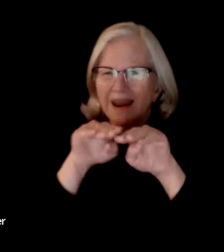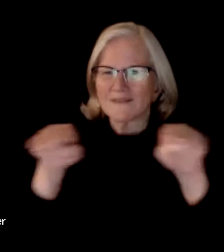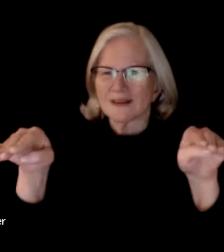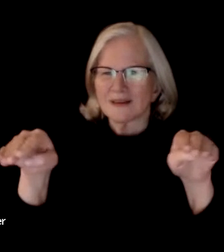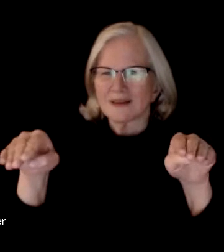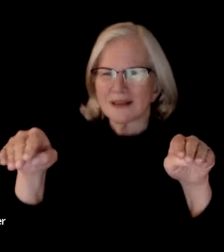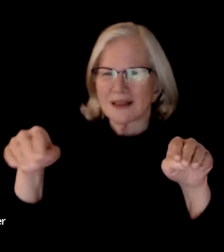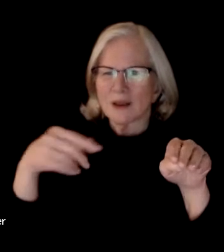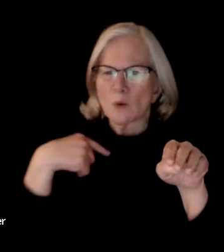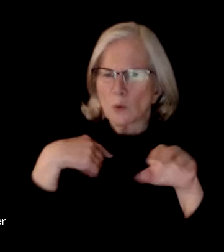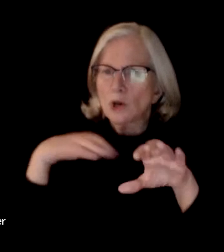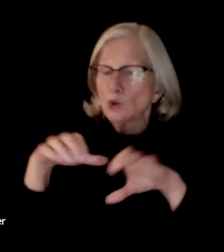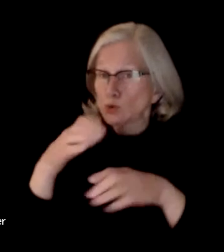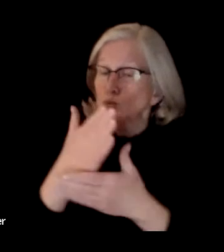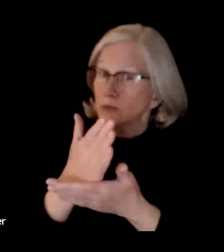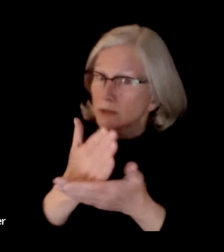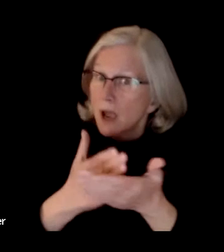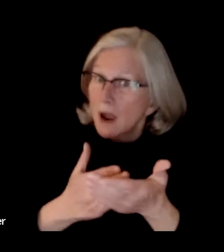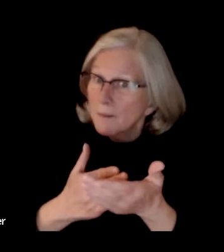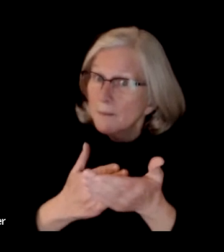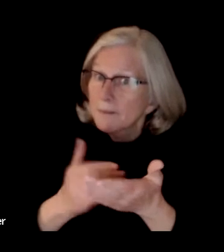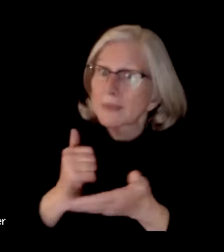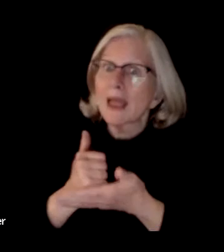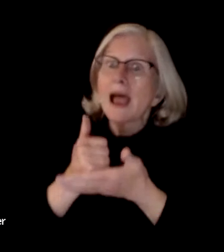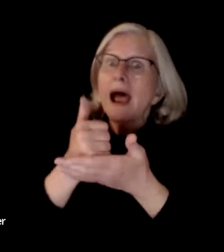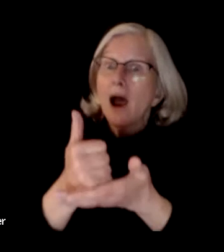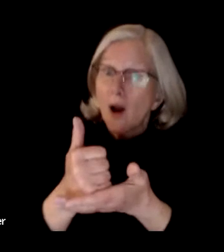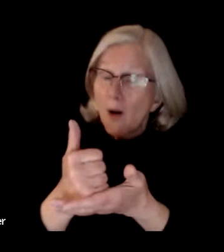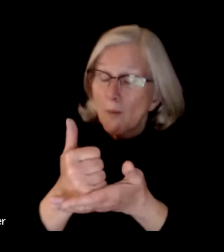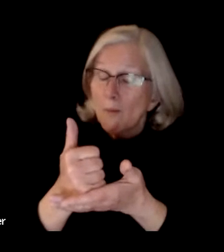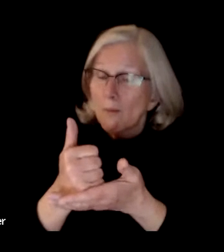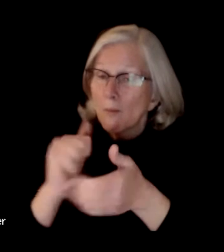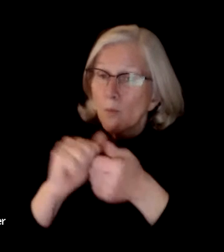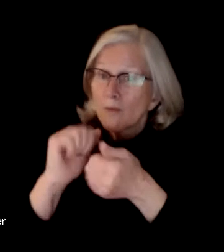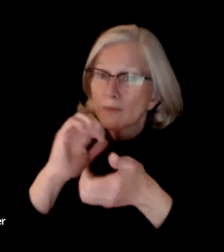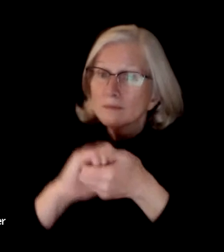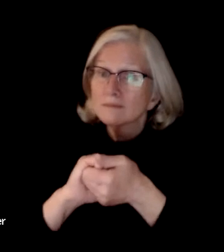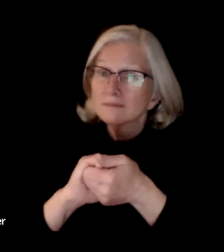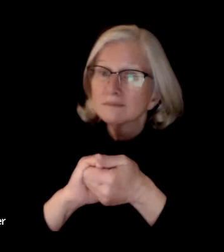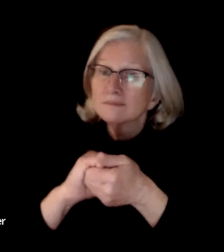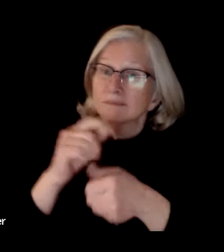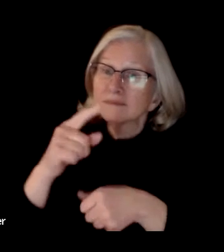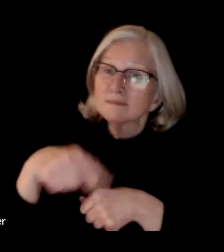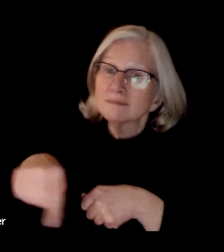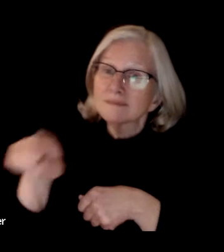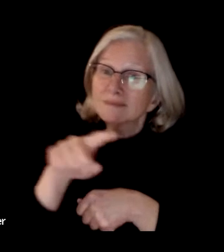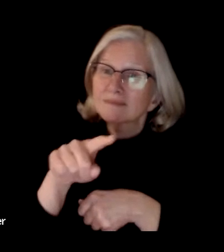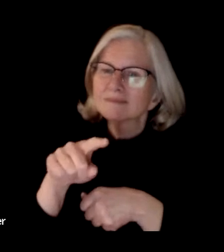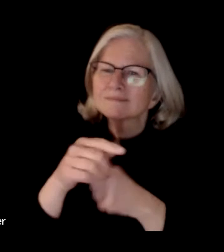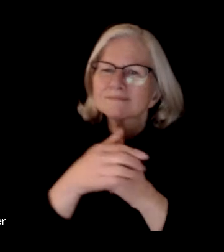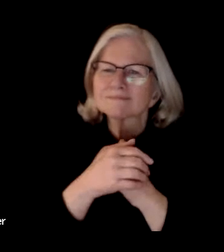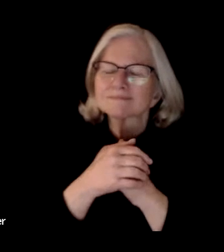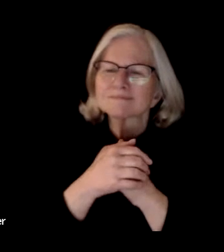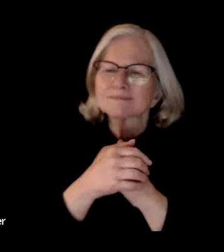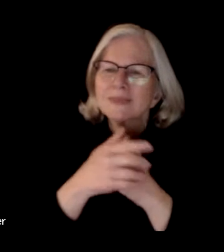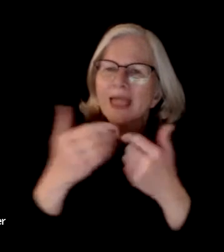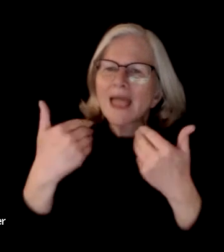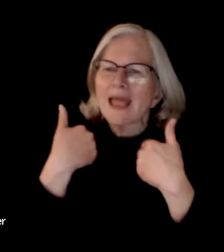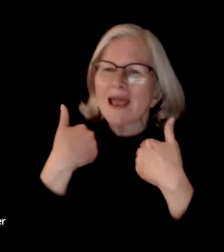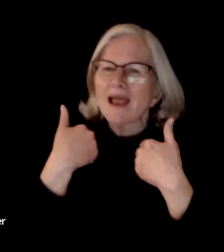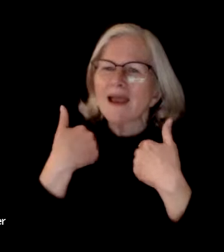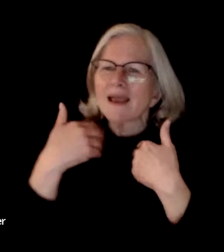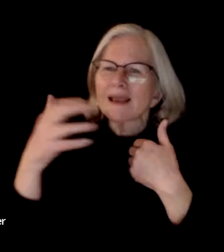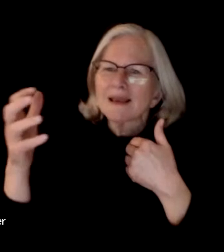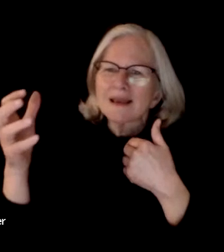make, or to assist these partners, for instance, to allow them to bring in pharmacists and pharmacy techs from out